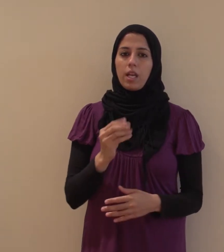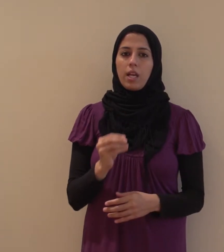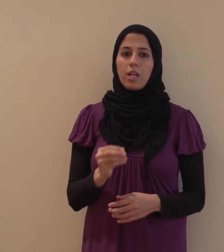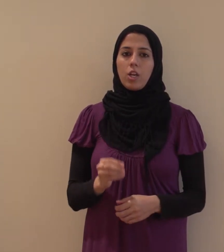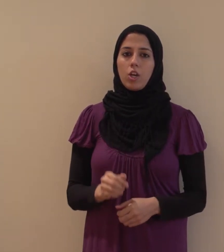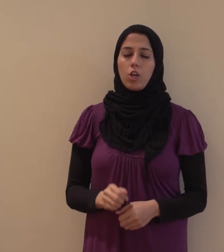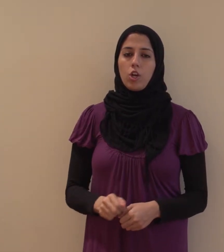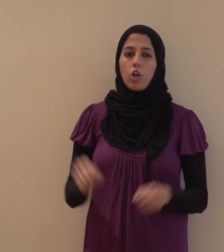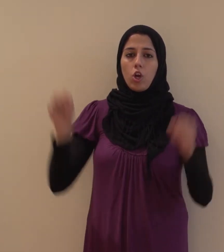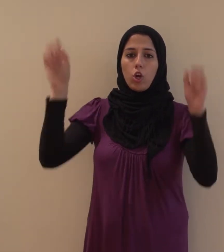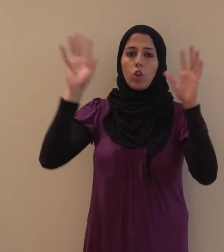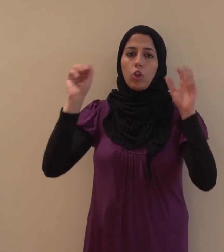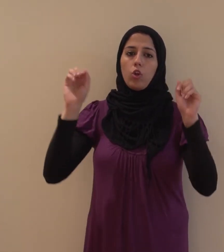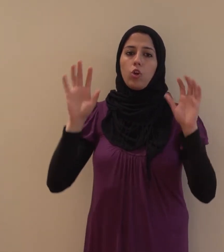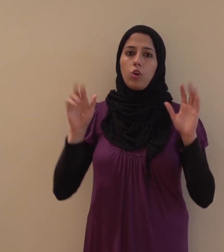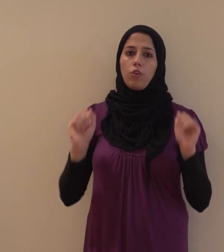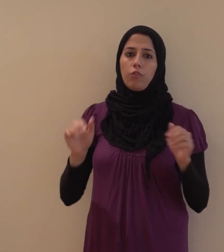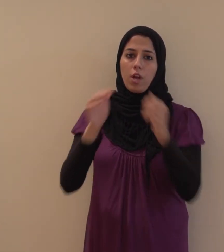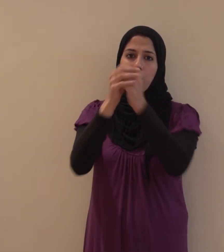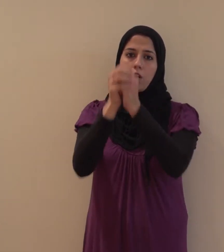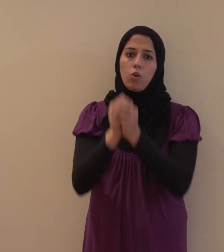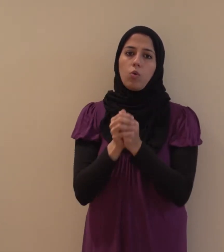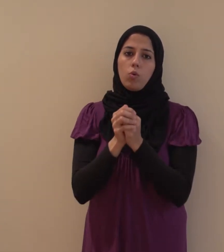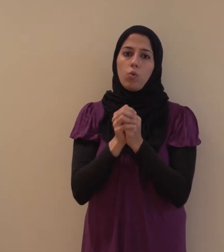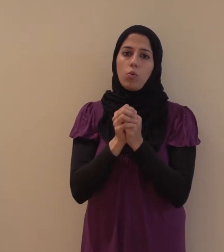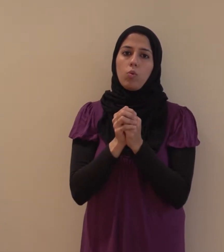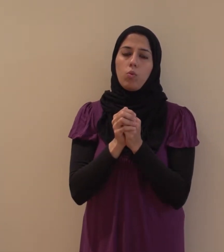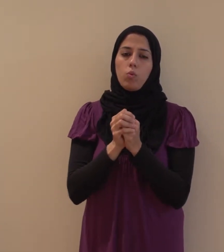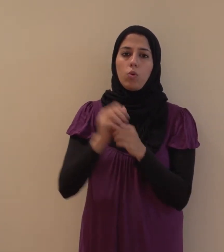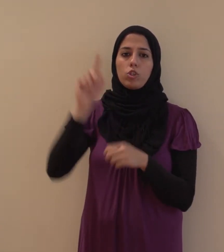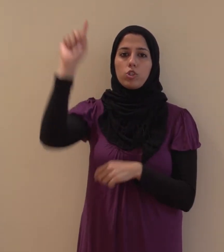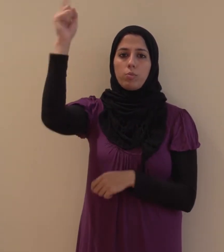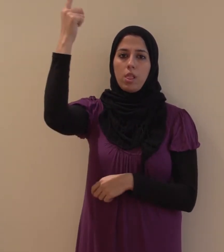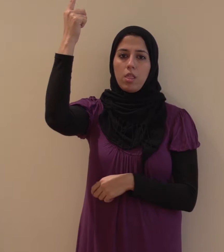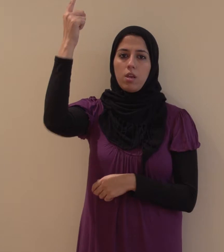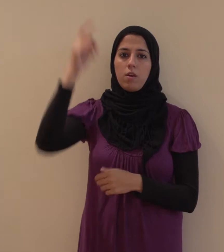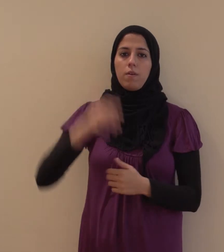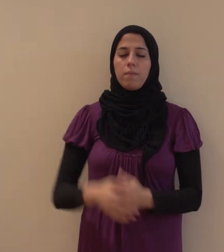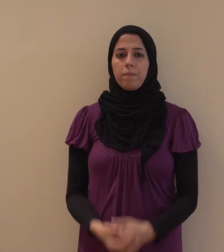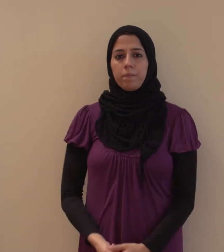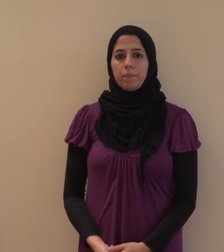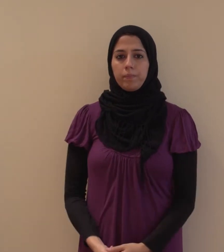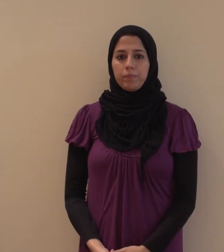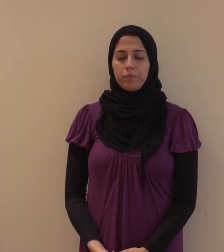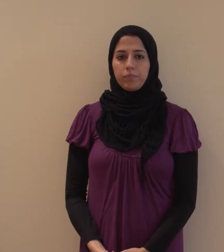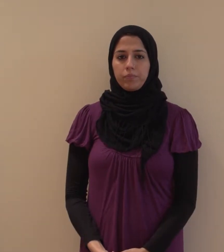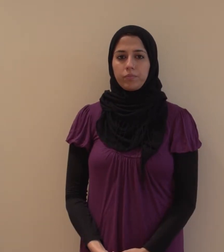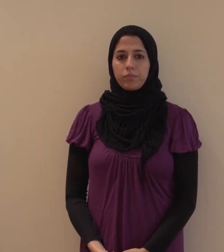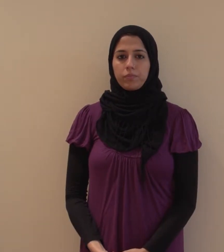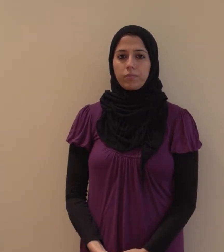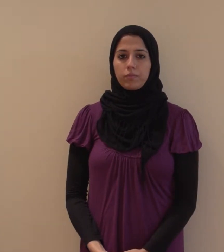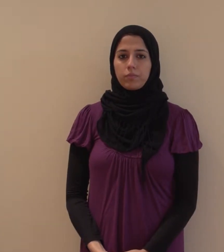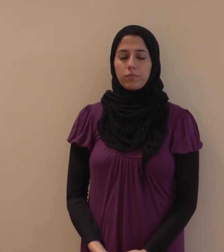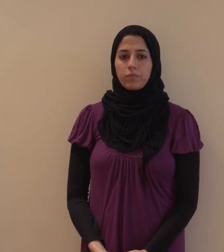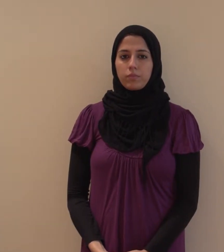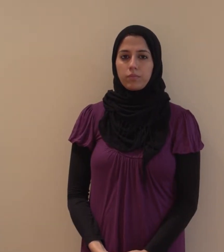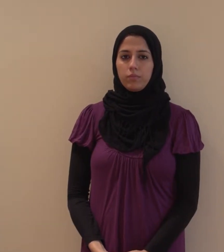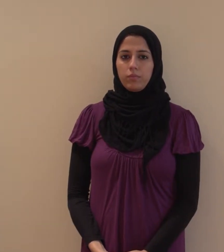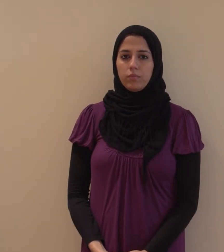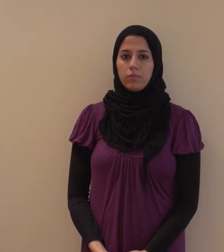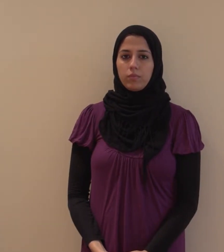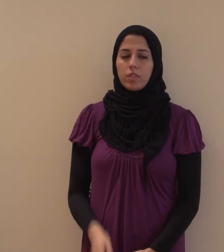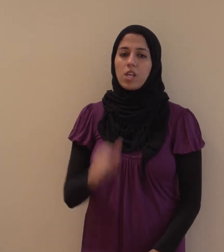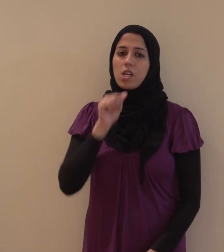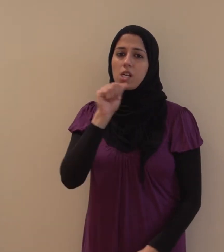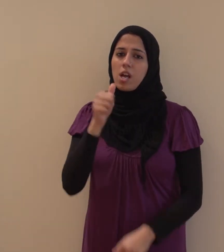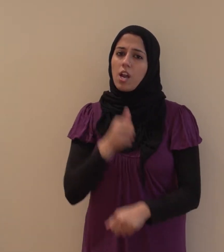So that will be the fast of your tongue. Also, importantly, he is talking about do not harm your